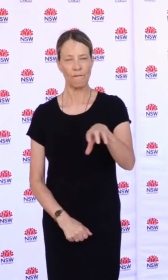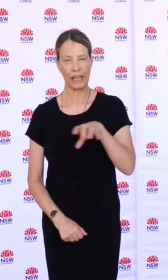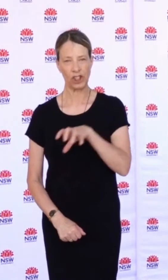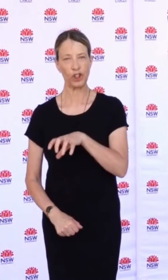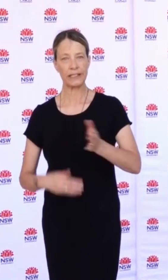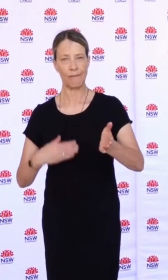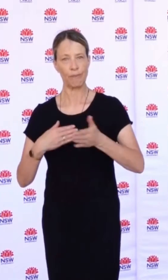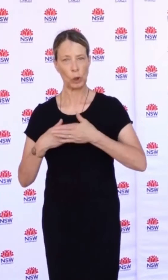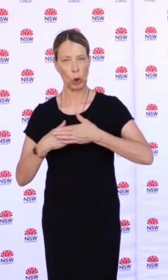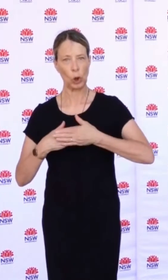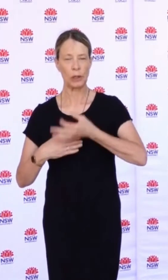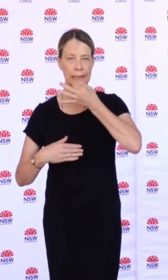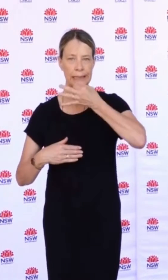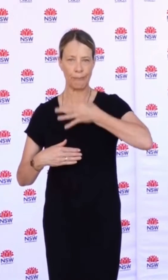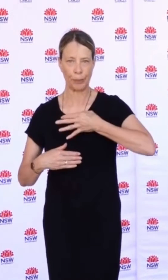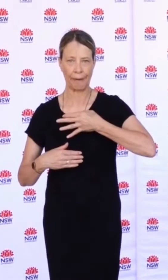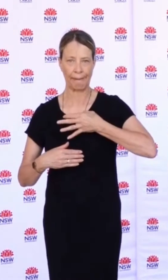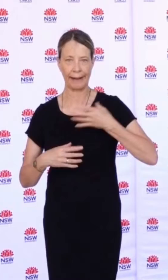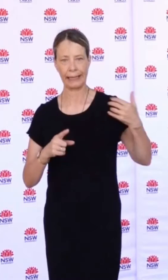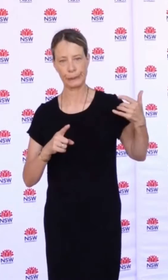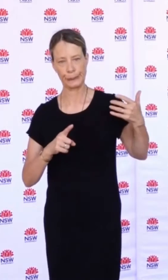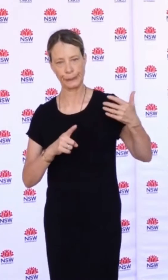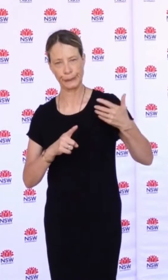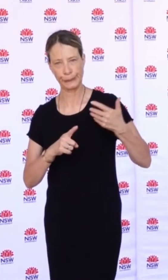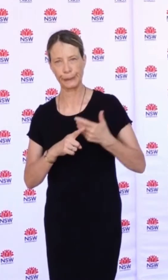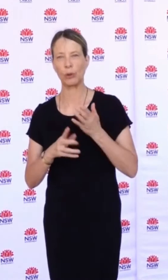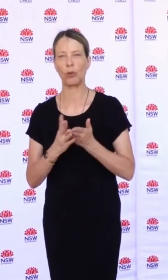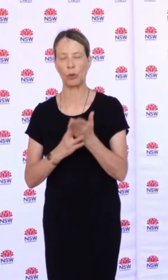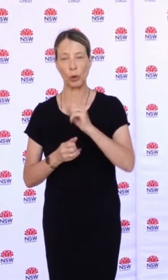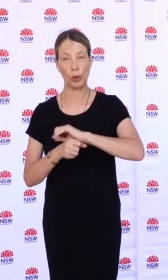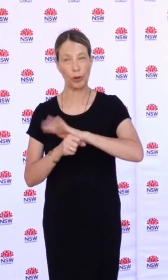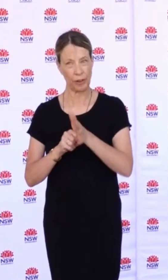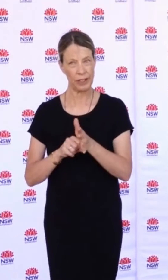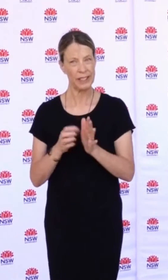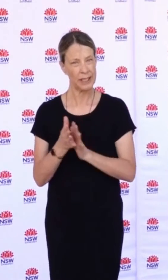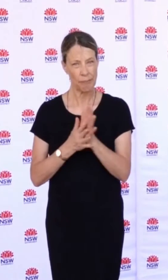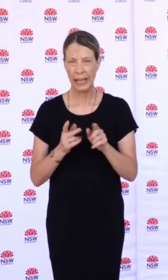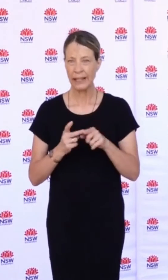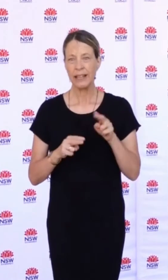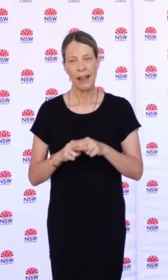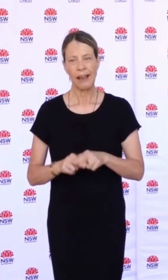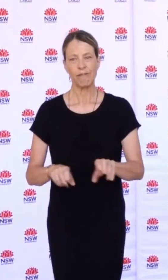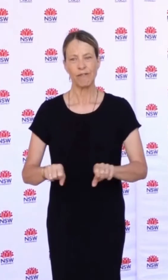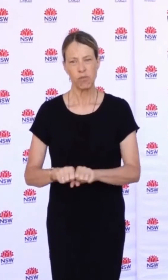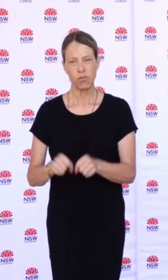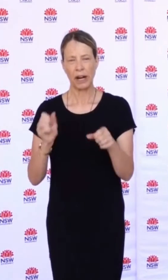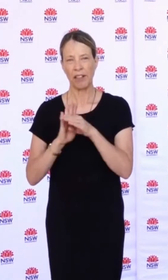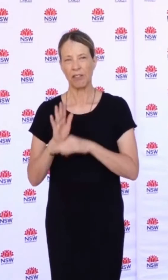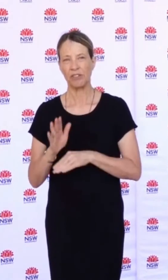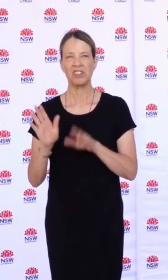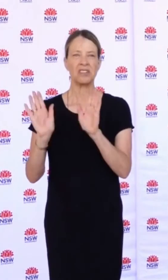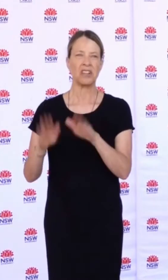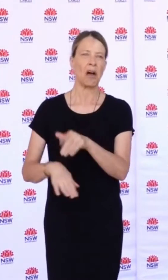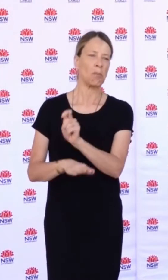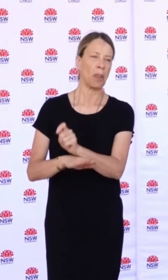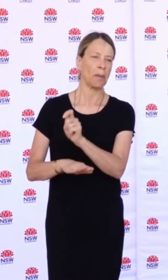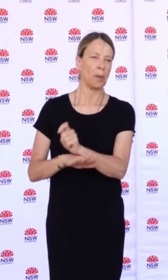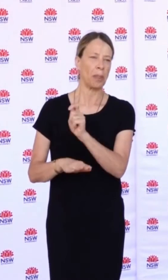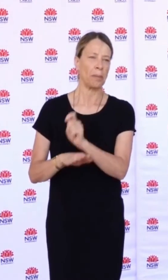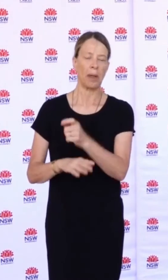the beginning of the pandemic. So again, we are prepared to close businesses down when they are flagrantly